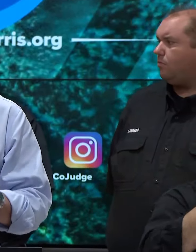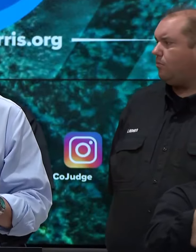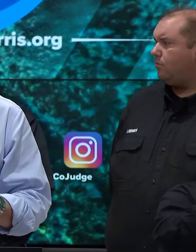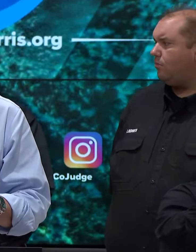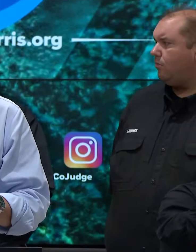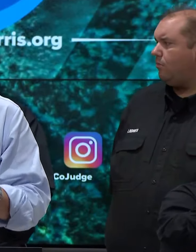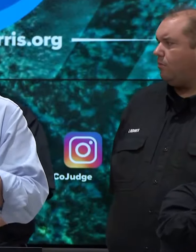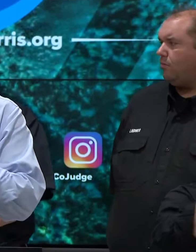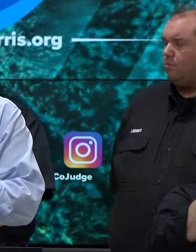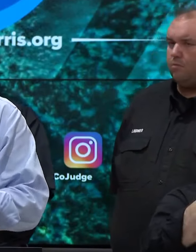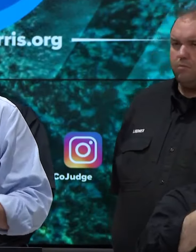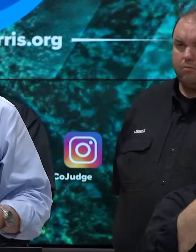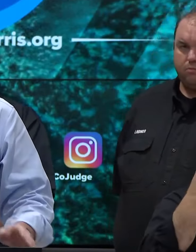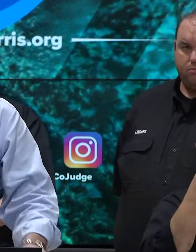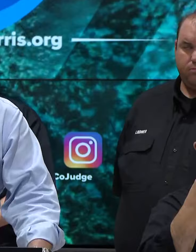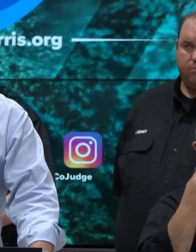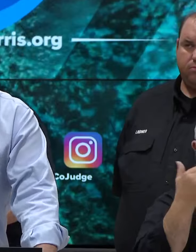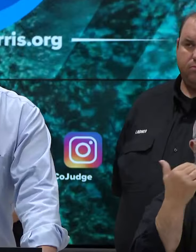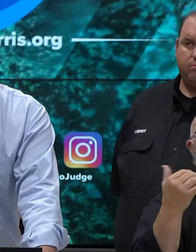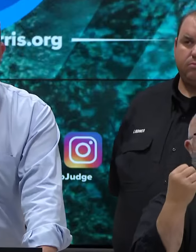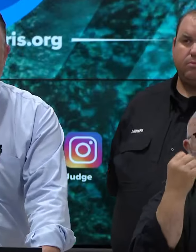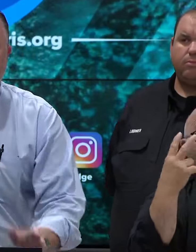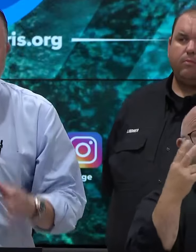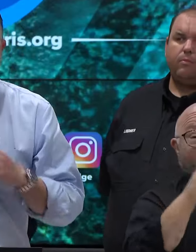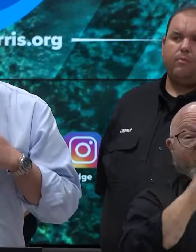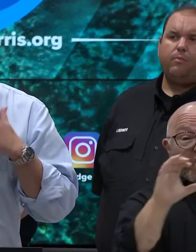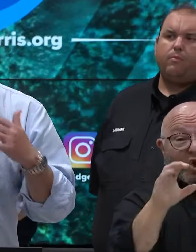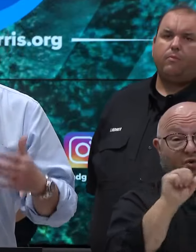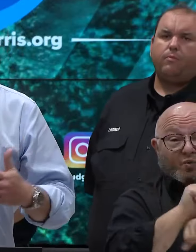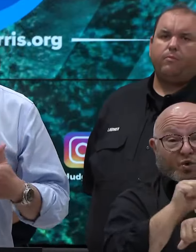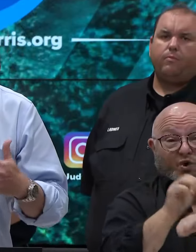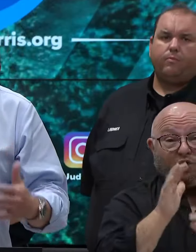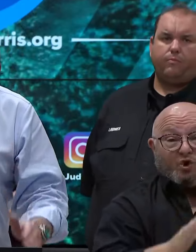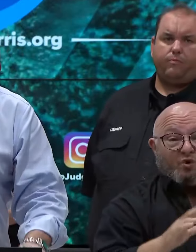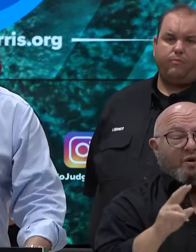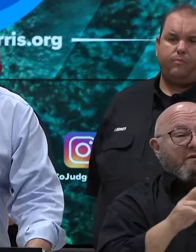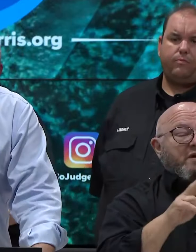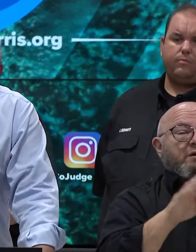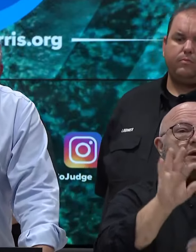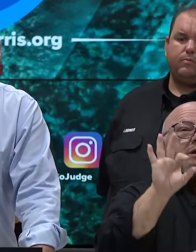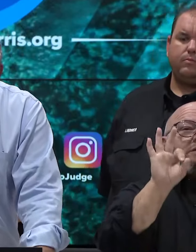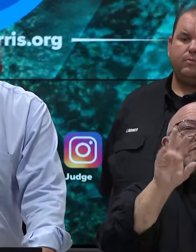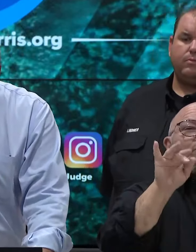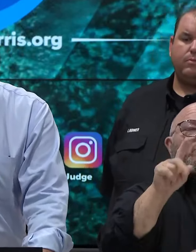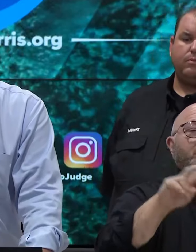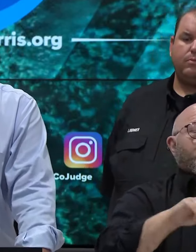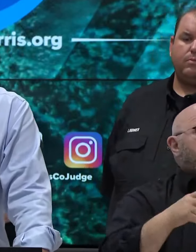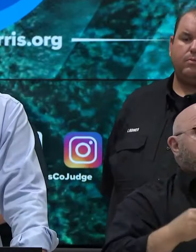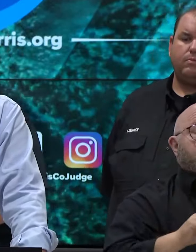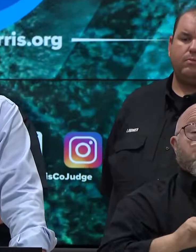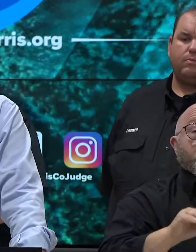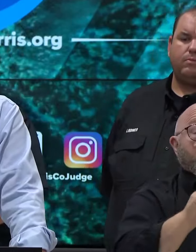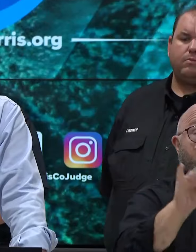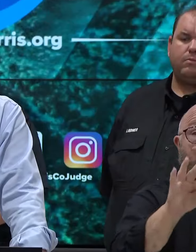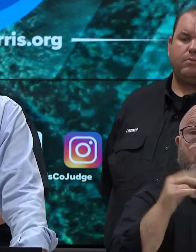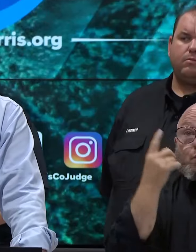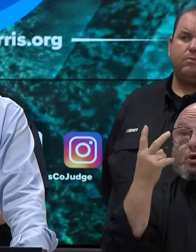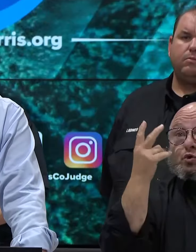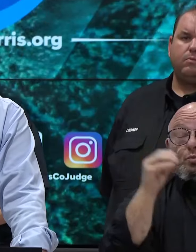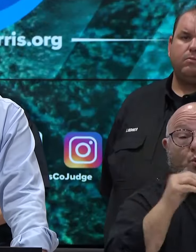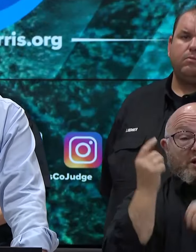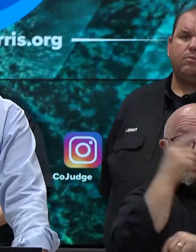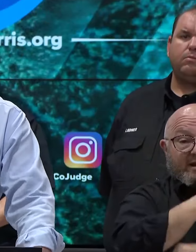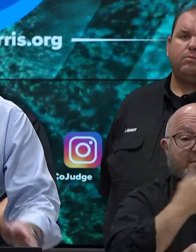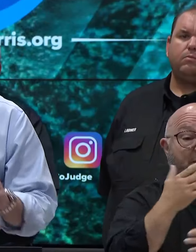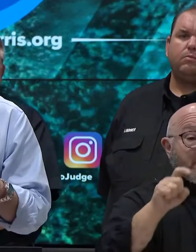to 11, now 12. This is a very fluid event, and in a day or two, if we feel like we need more,